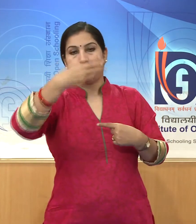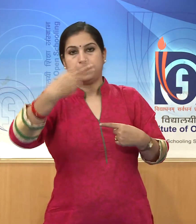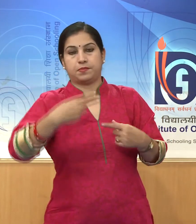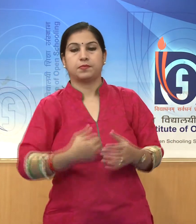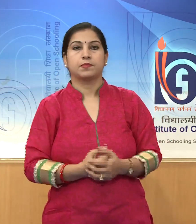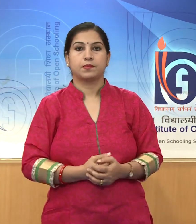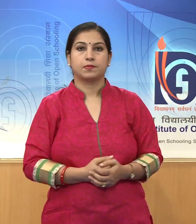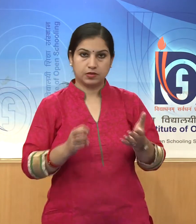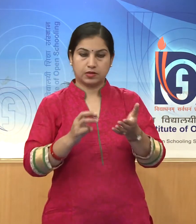mural.